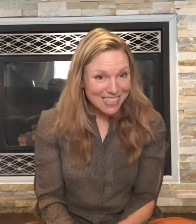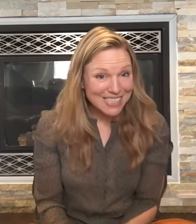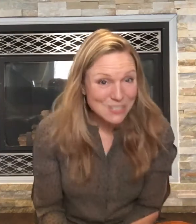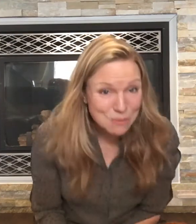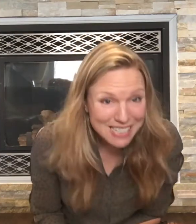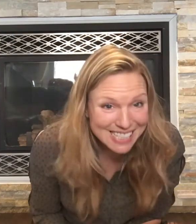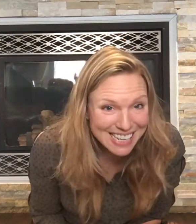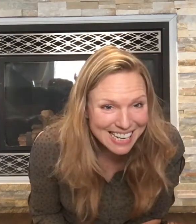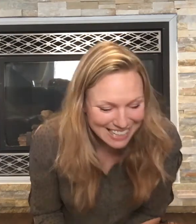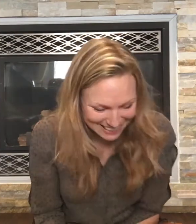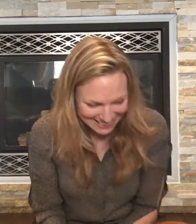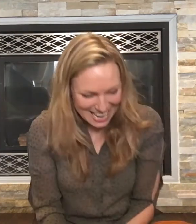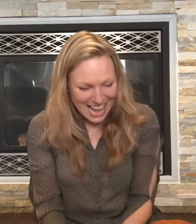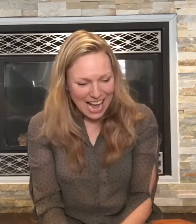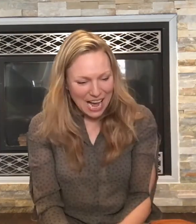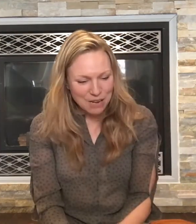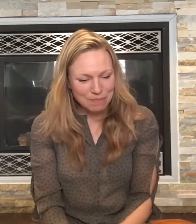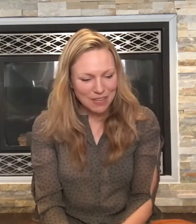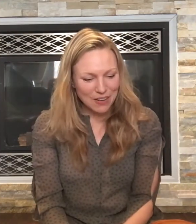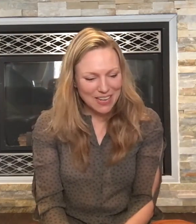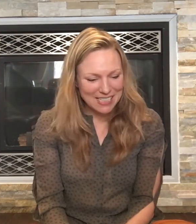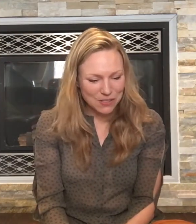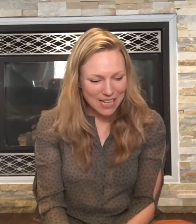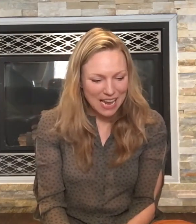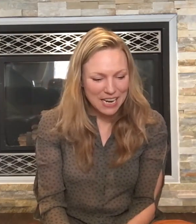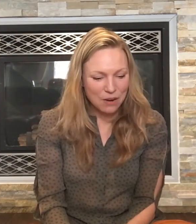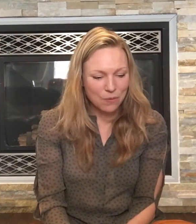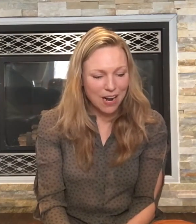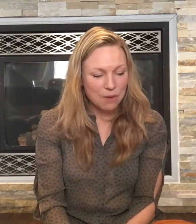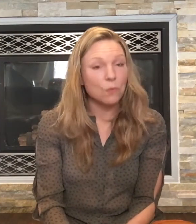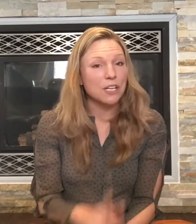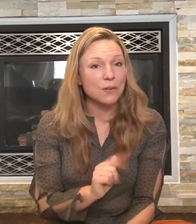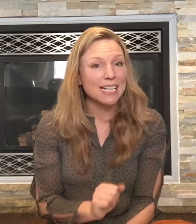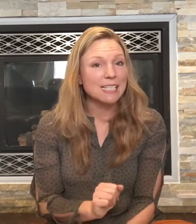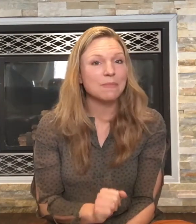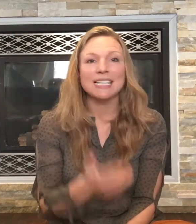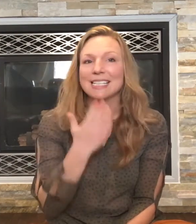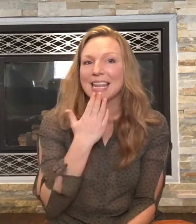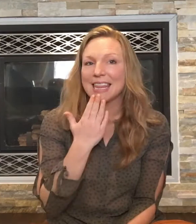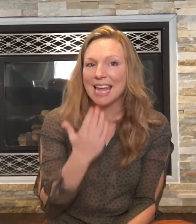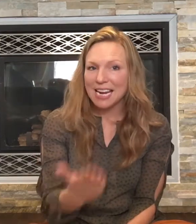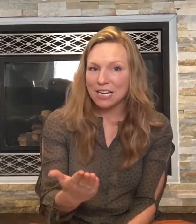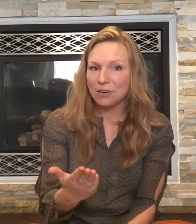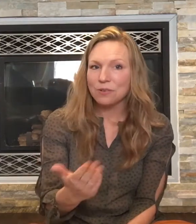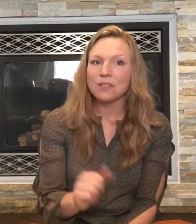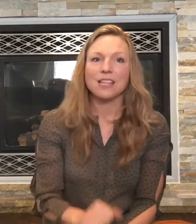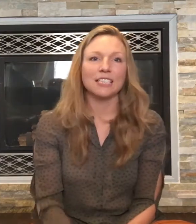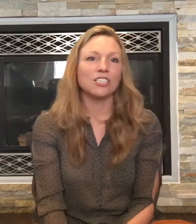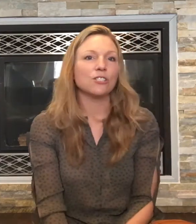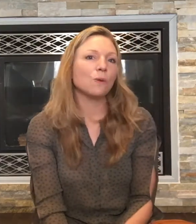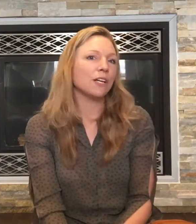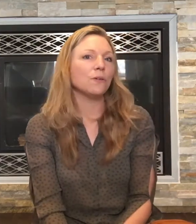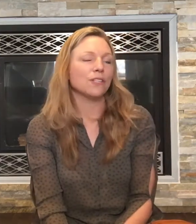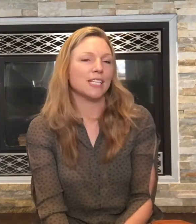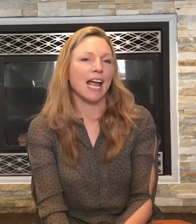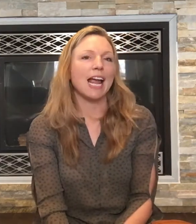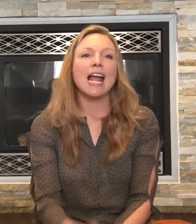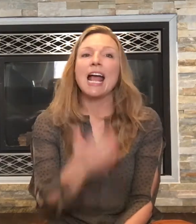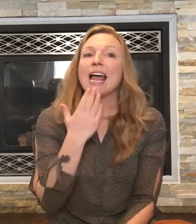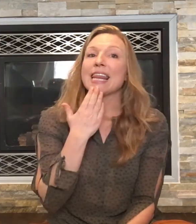Excuse my singing. Okay, so then when you get something, say thank you. That's just what you say.